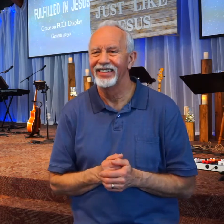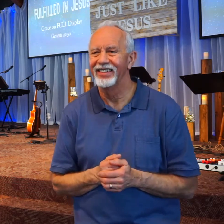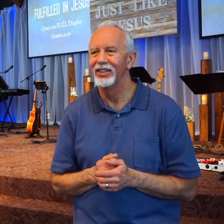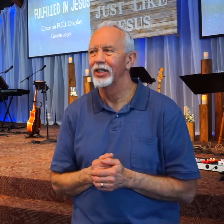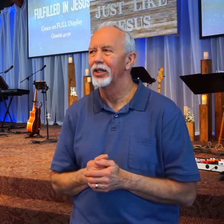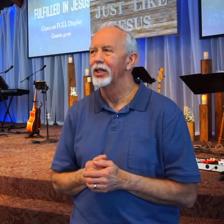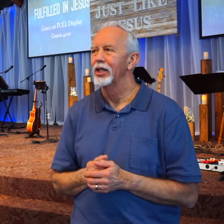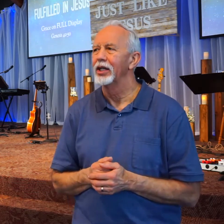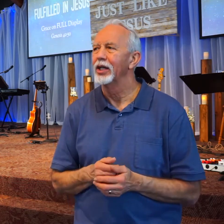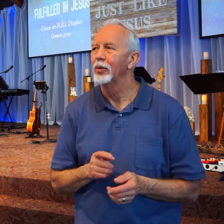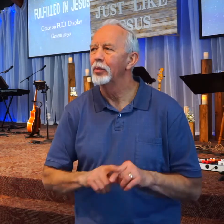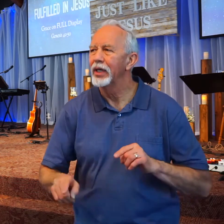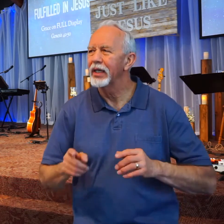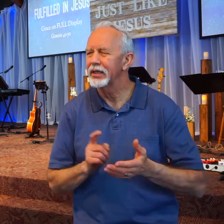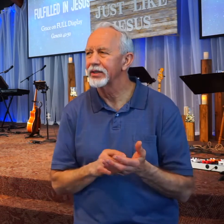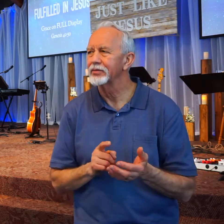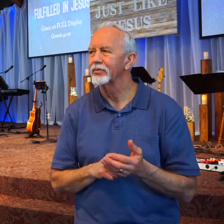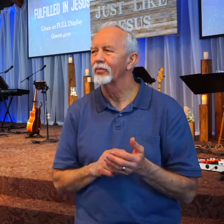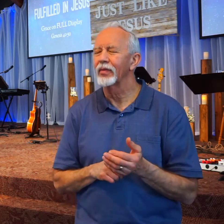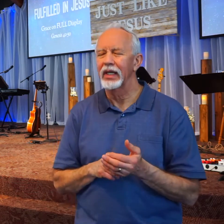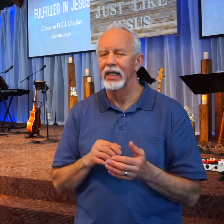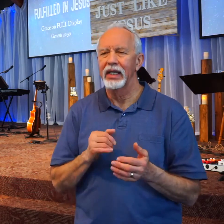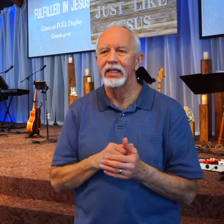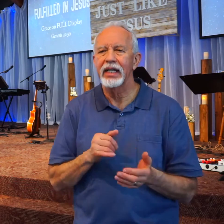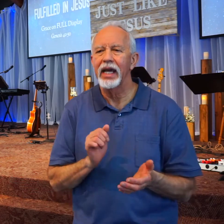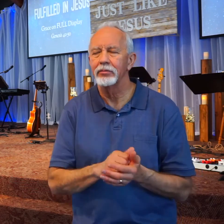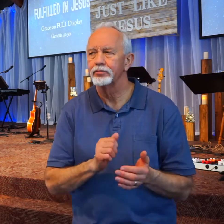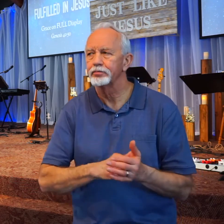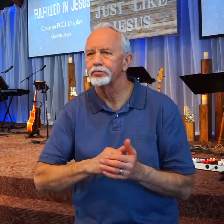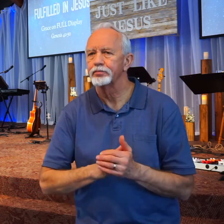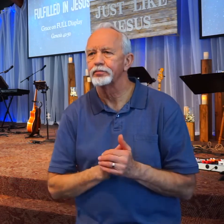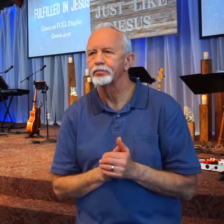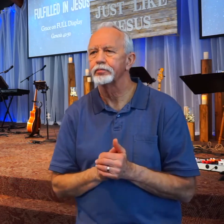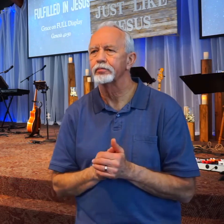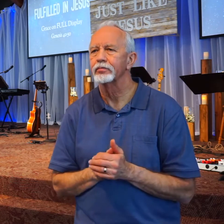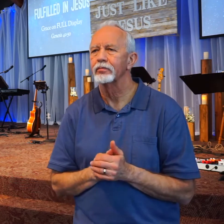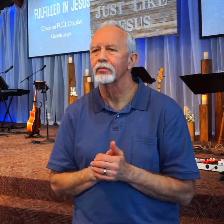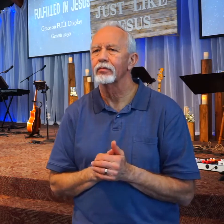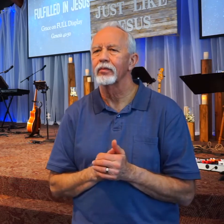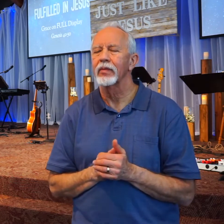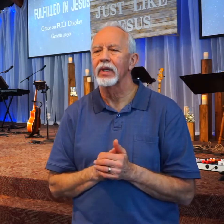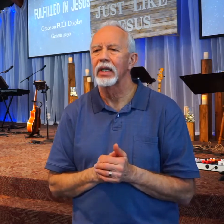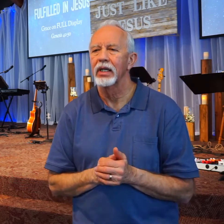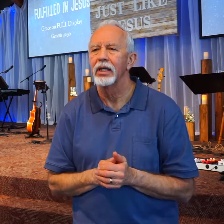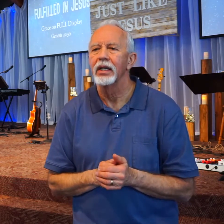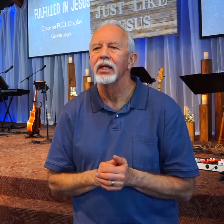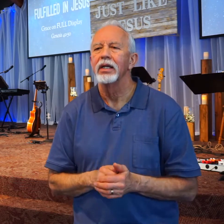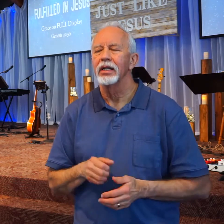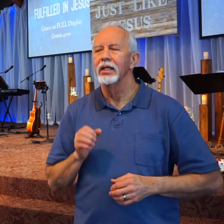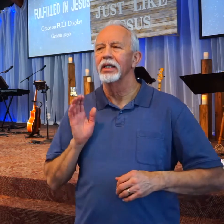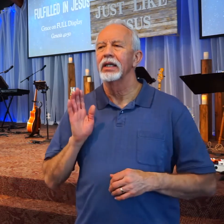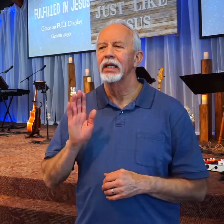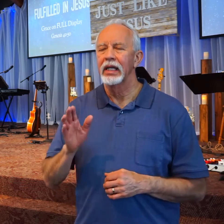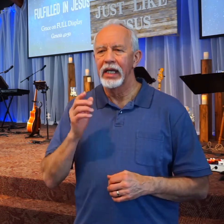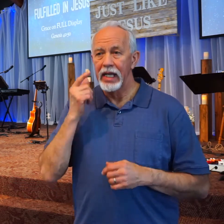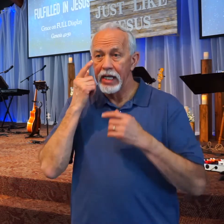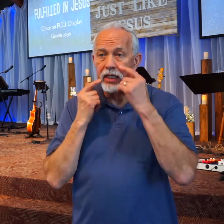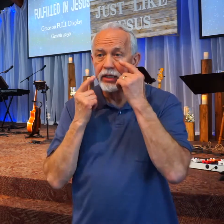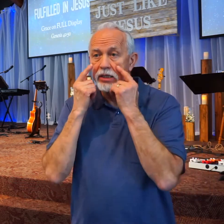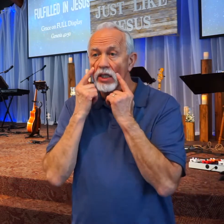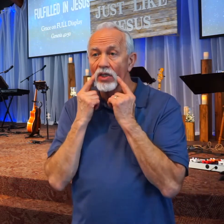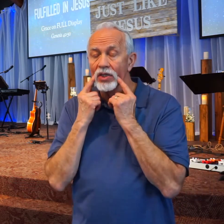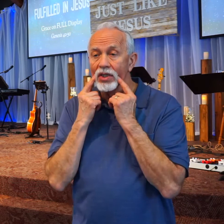But the prelude is this. It is that his tears reminds us of the grace that's going to flow